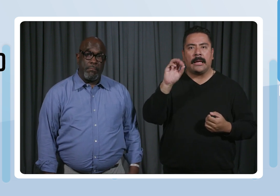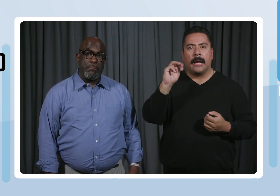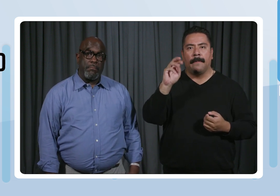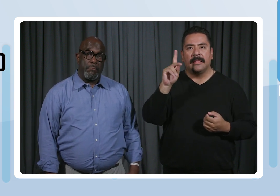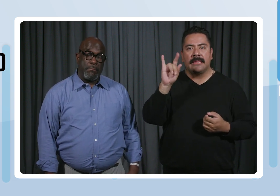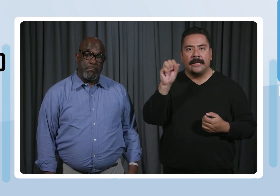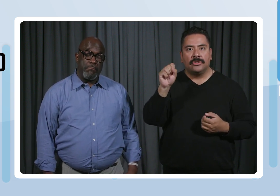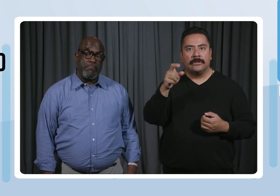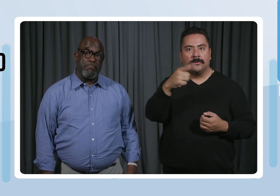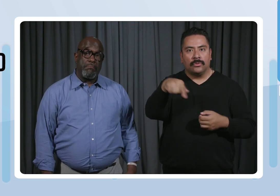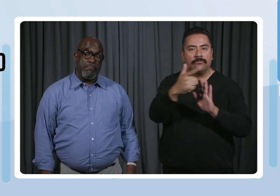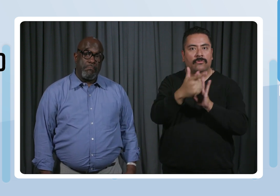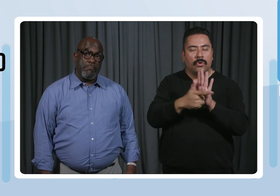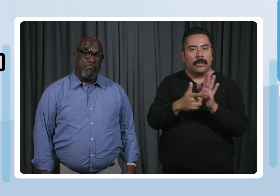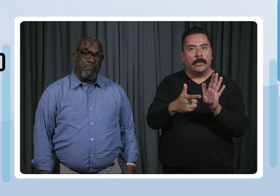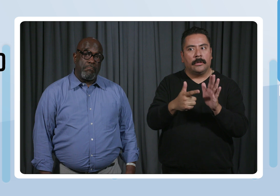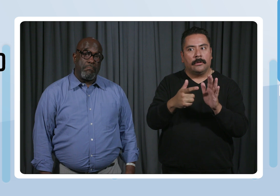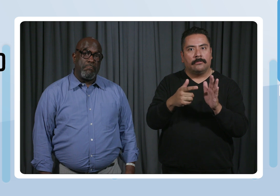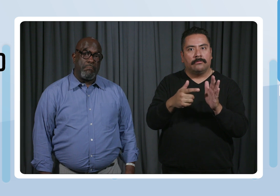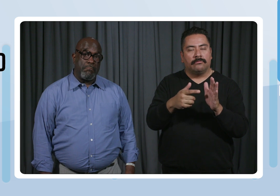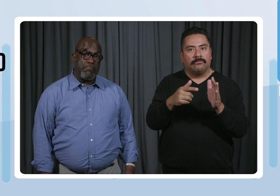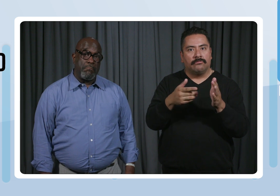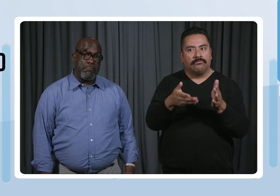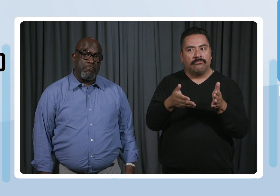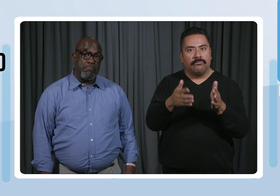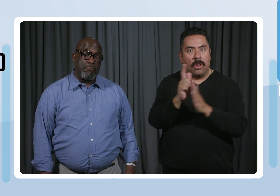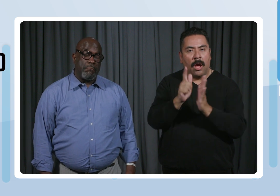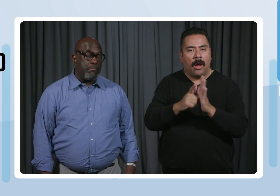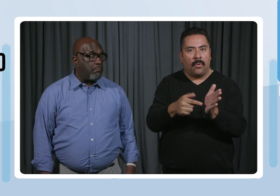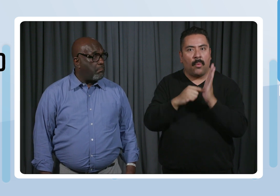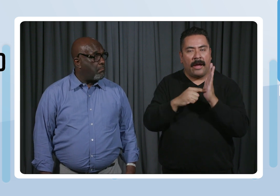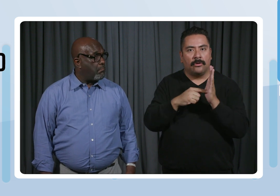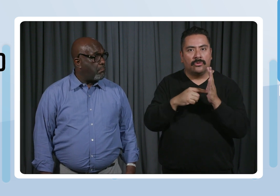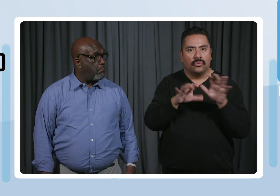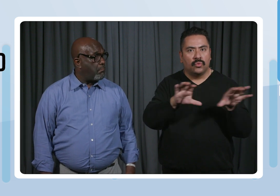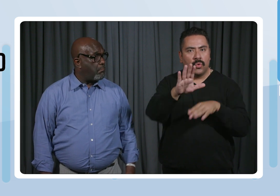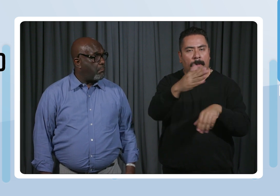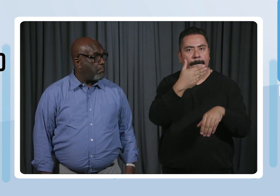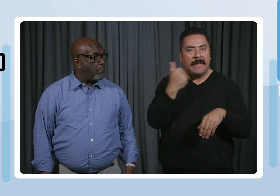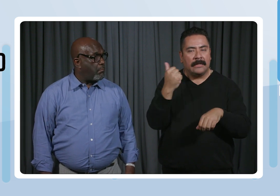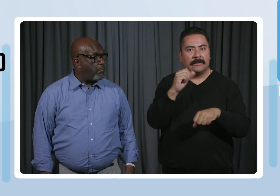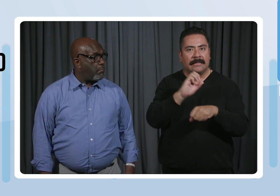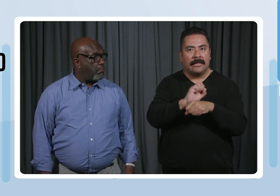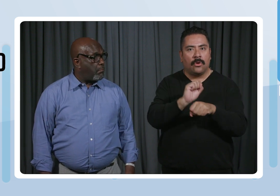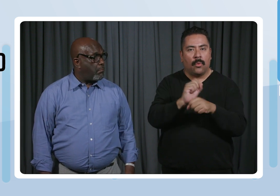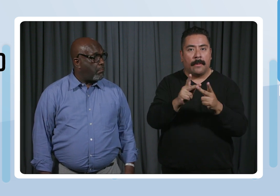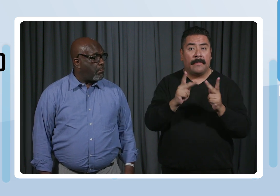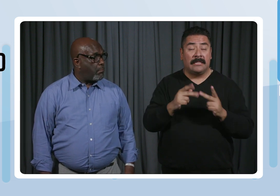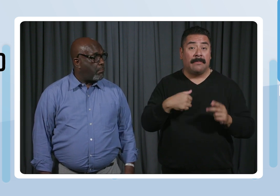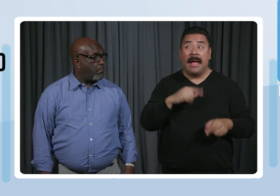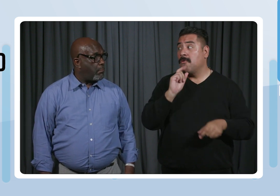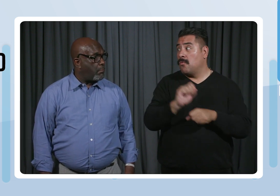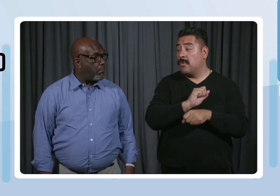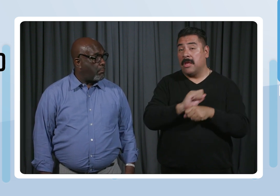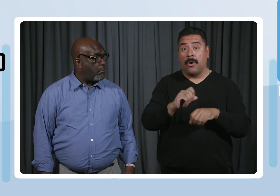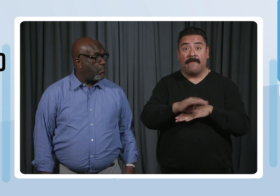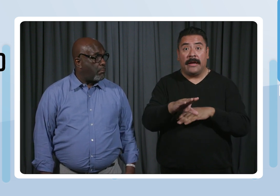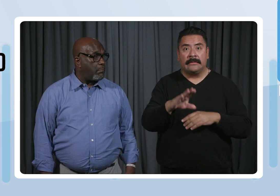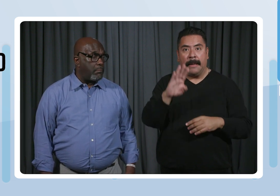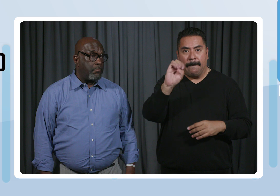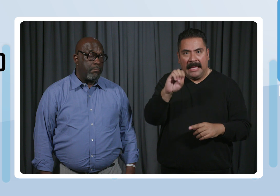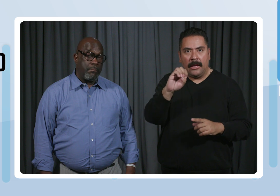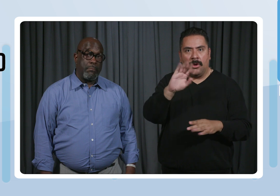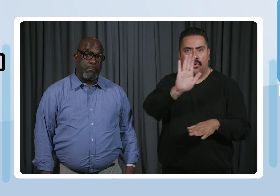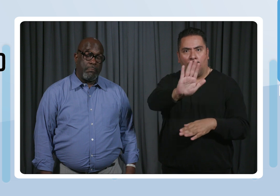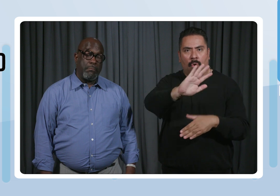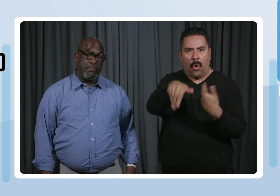in order to perform your best in the workplace. So, my real practical advice is be your whole